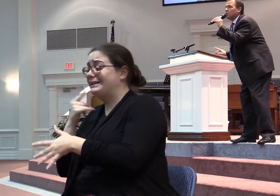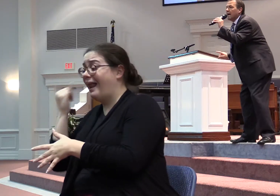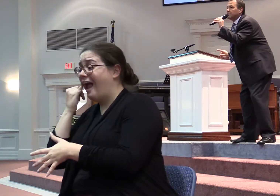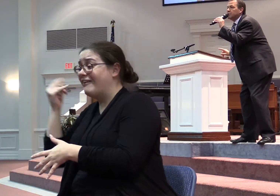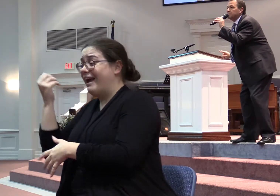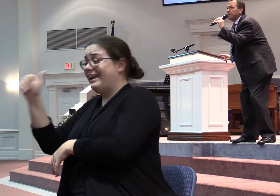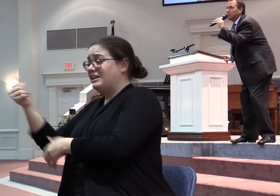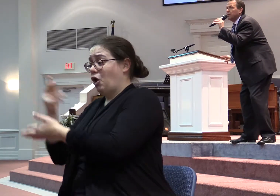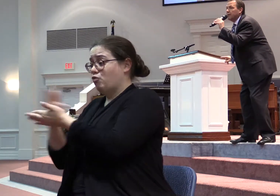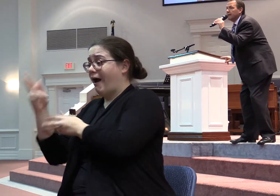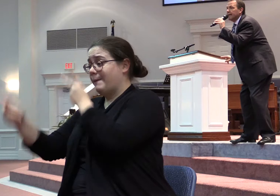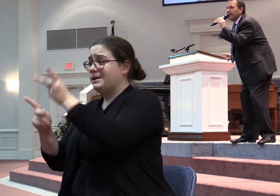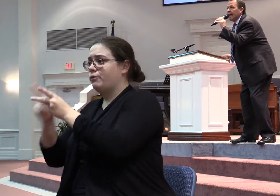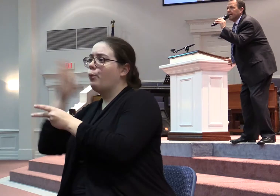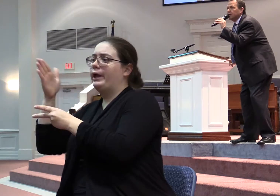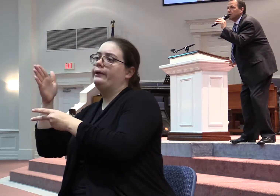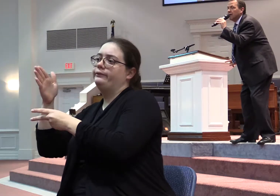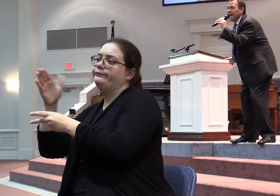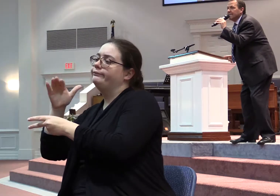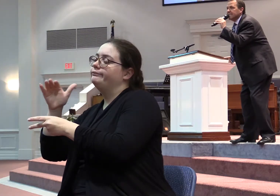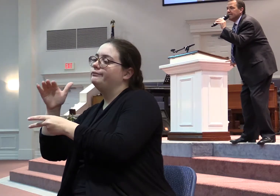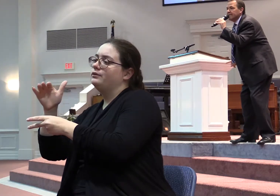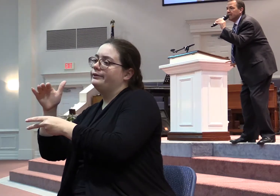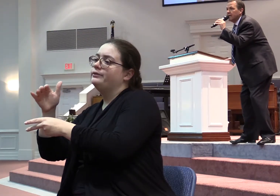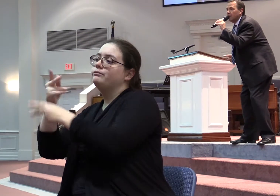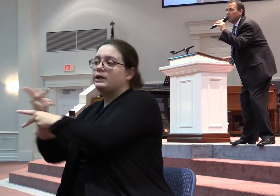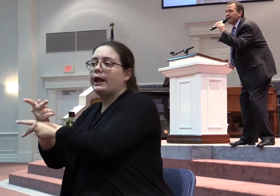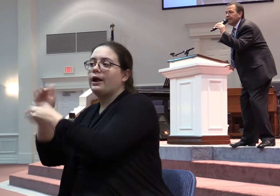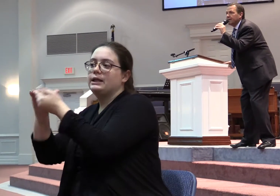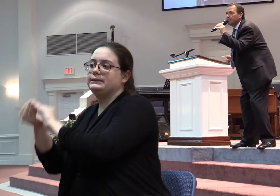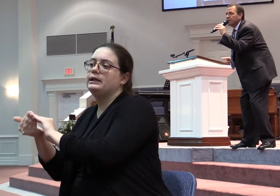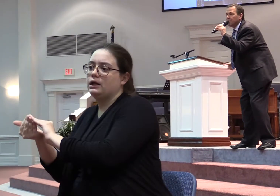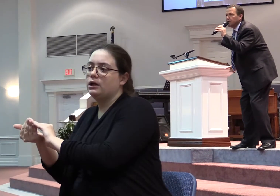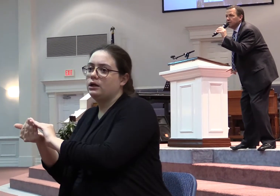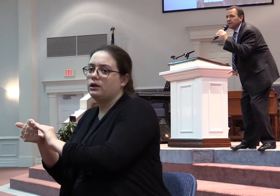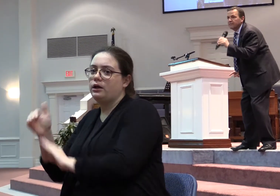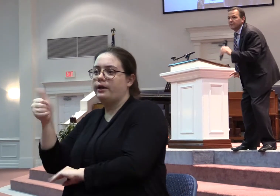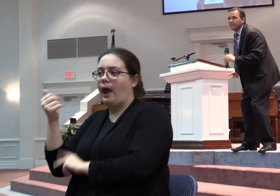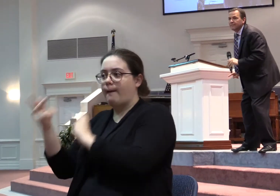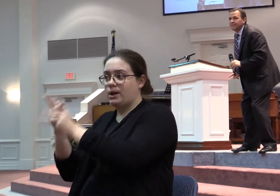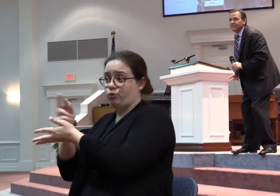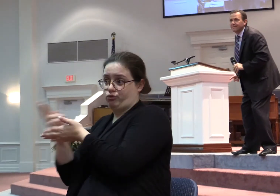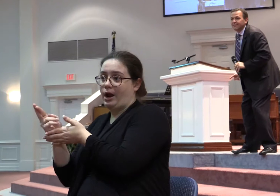10 righteous people can handle a city of wicked perversion.